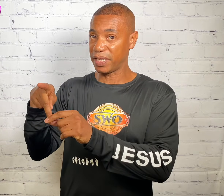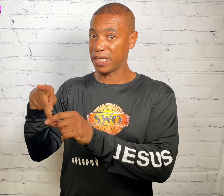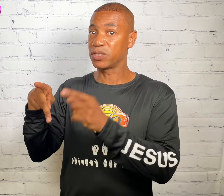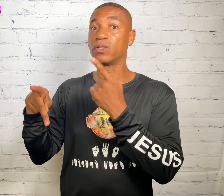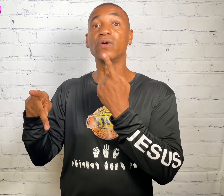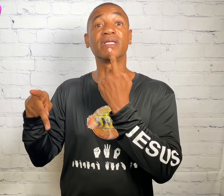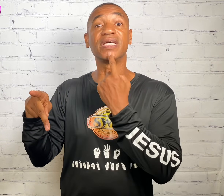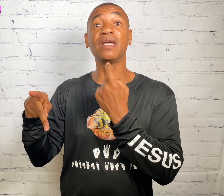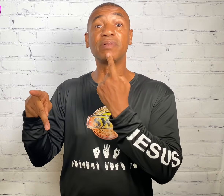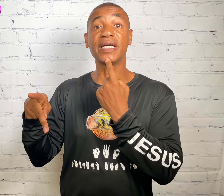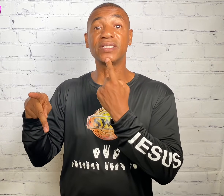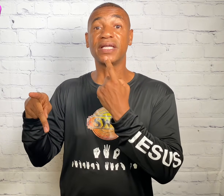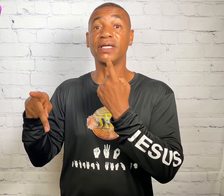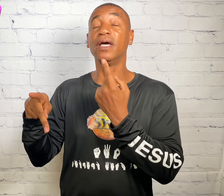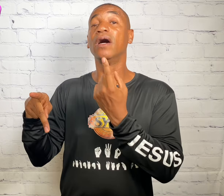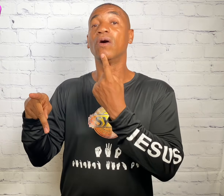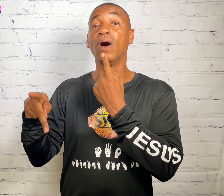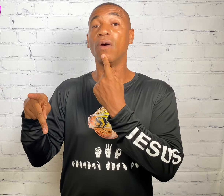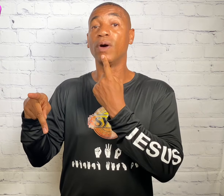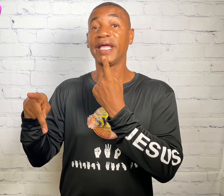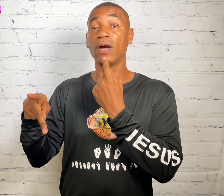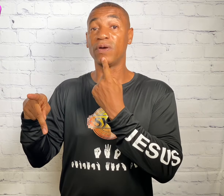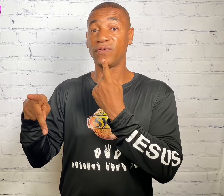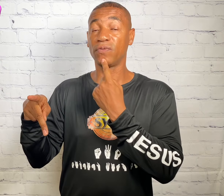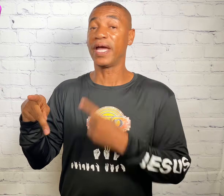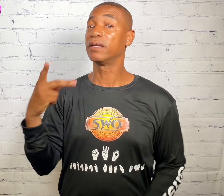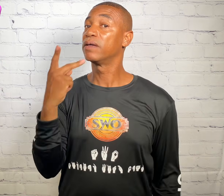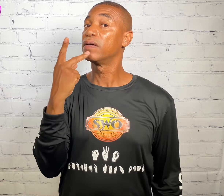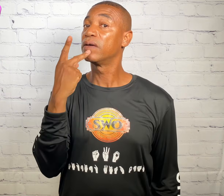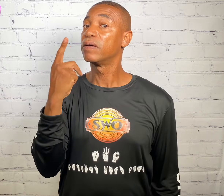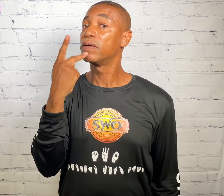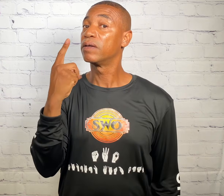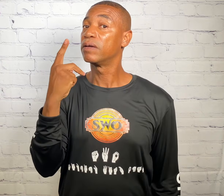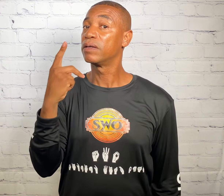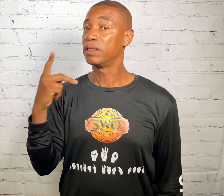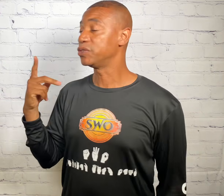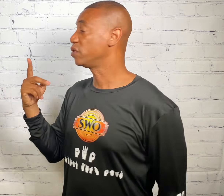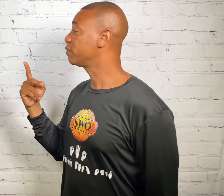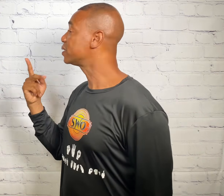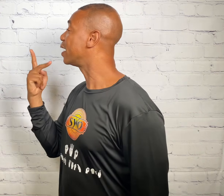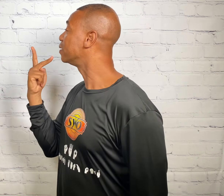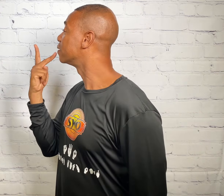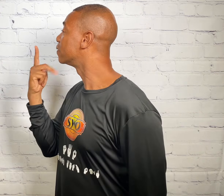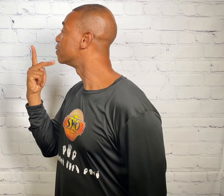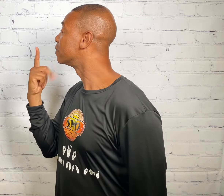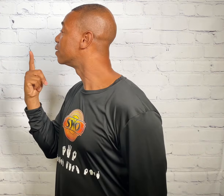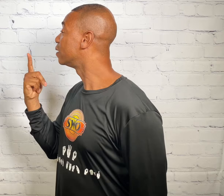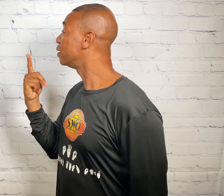P is going to go in the same place that the 1 hand went for the red. Let me show you from the side.